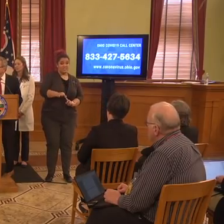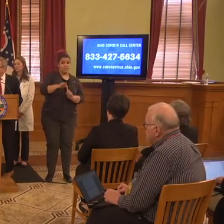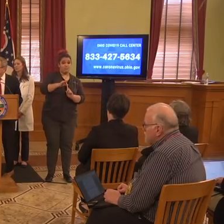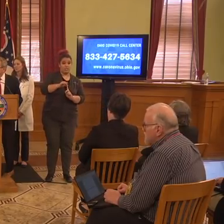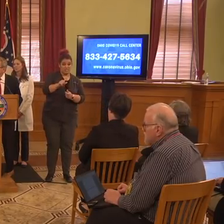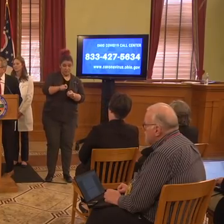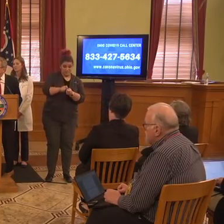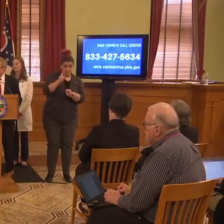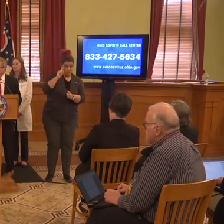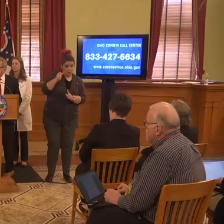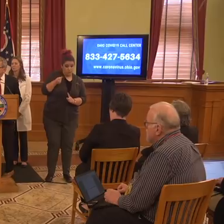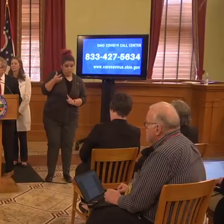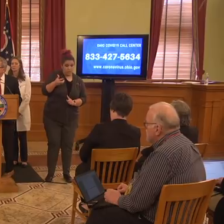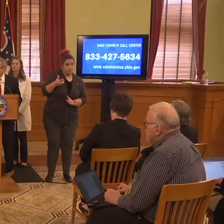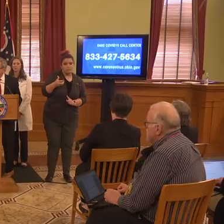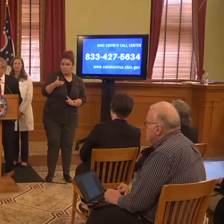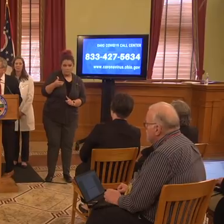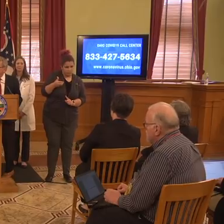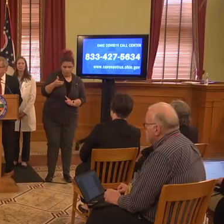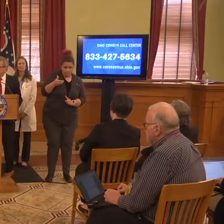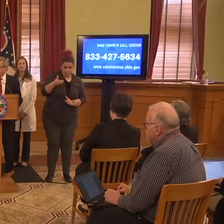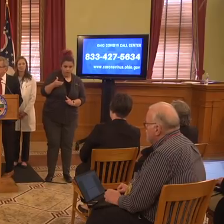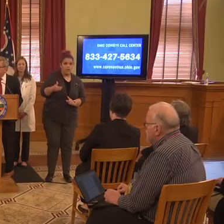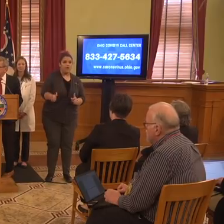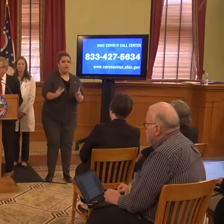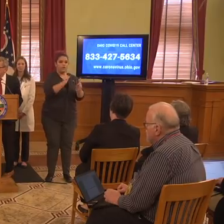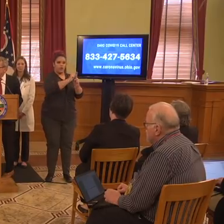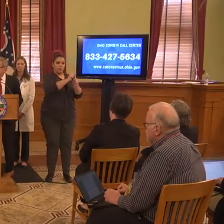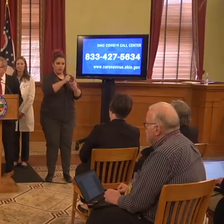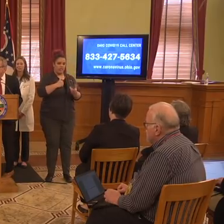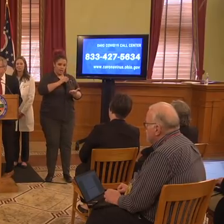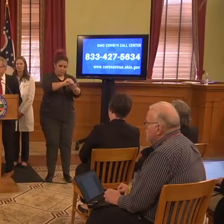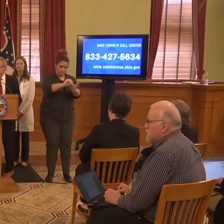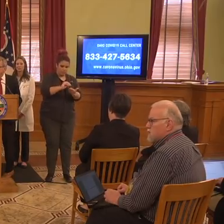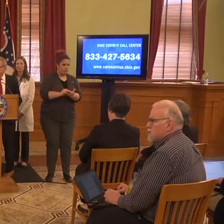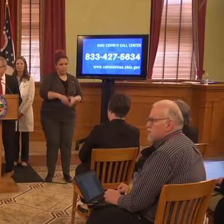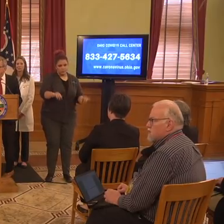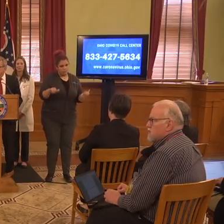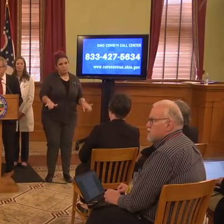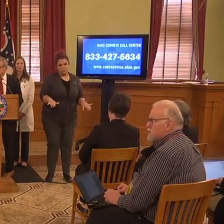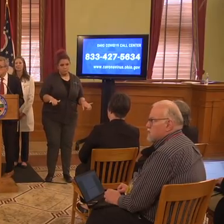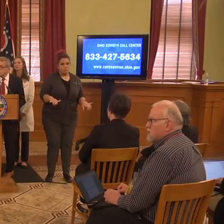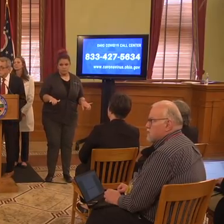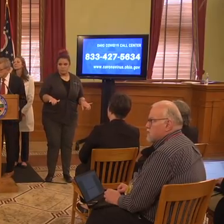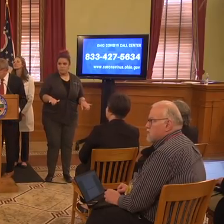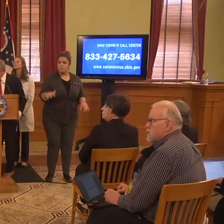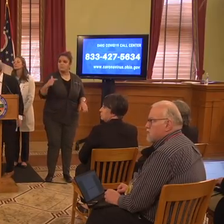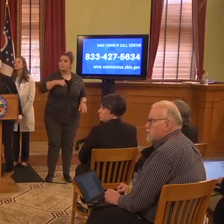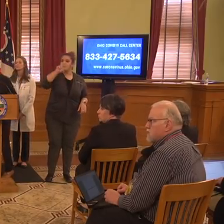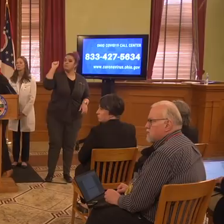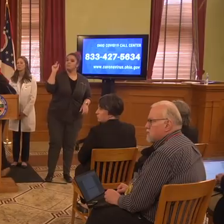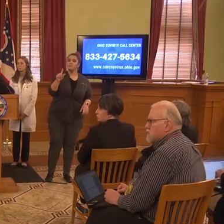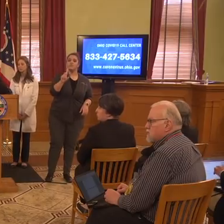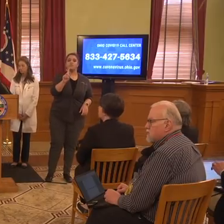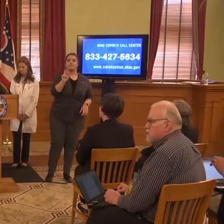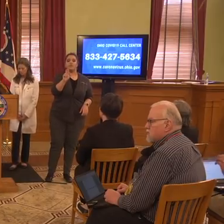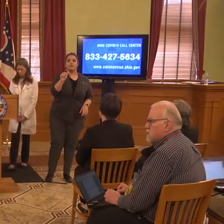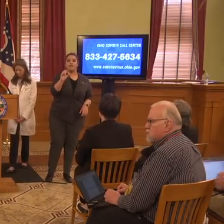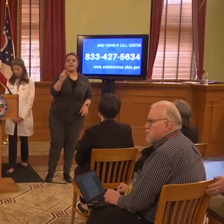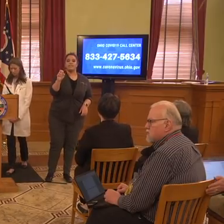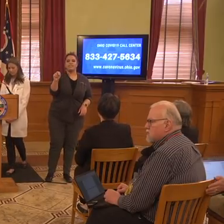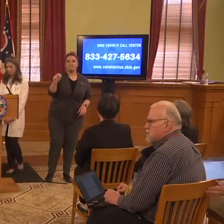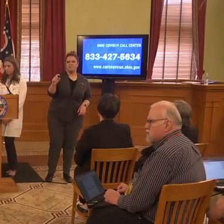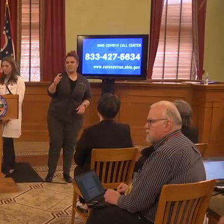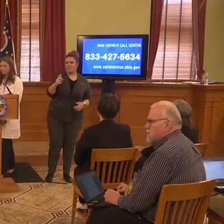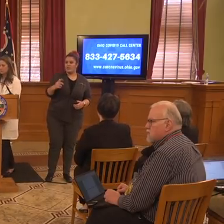So the language would be the same. Okay? for Dr. Acton, Dr. Acton. shed some light on the